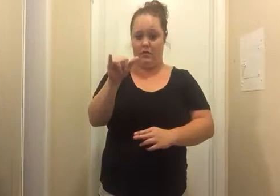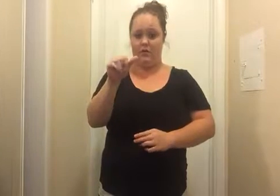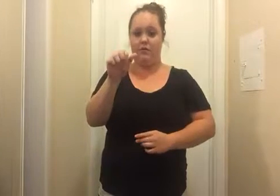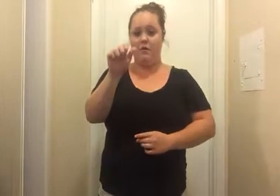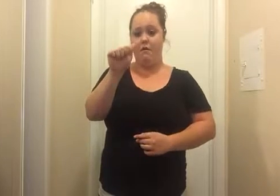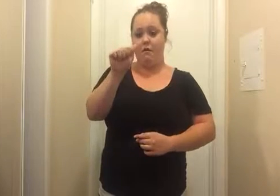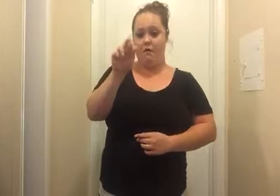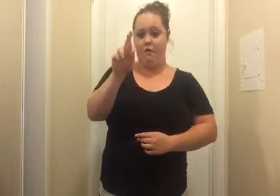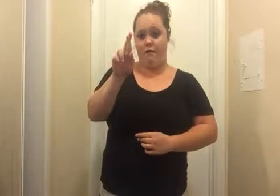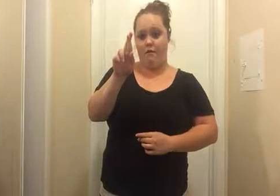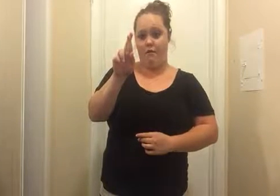artery